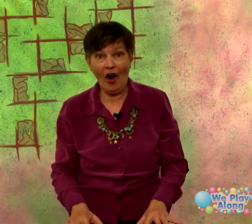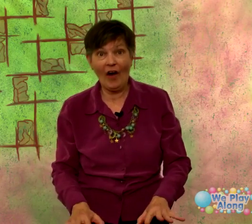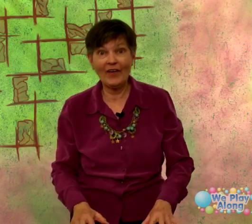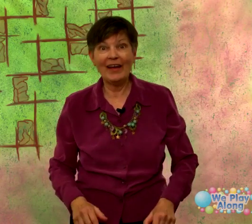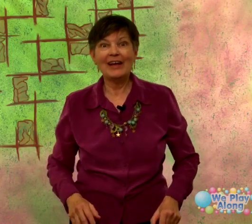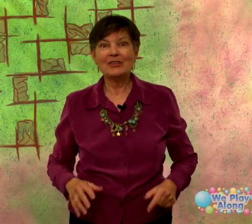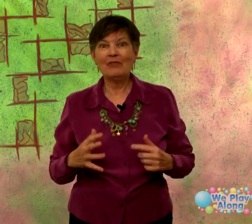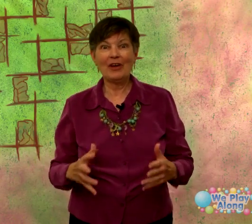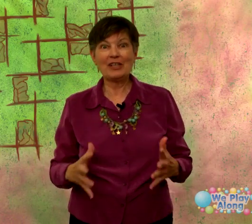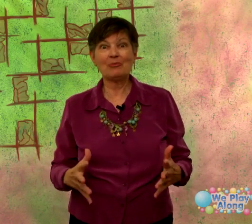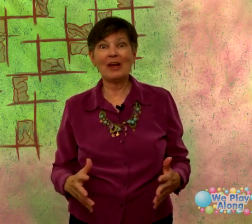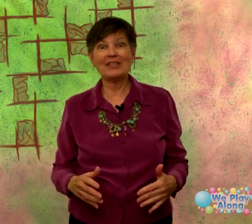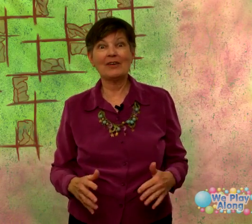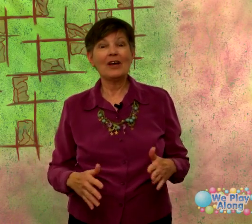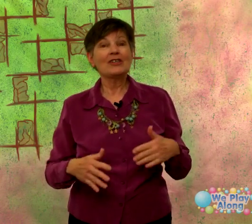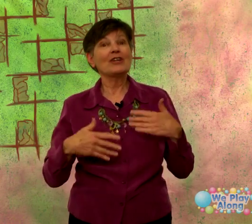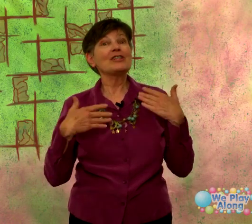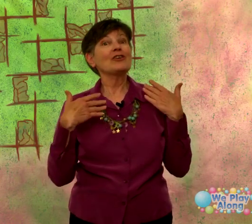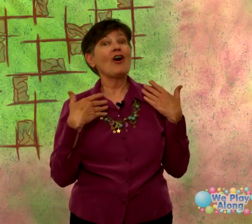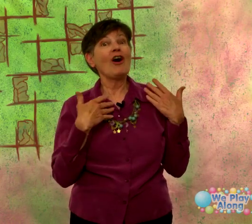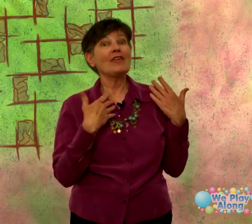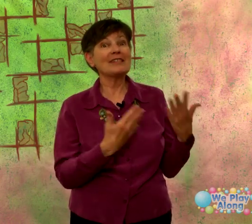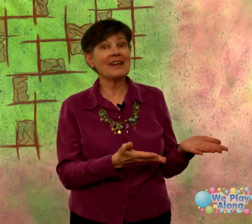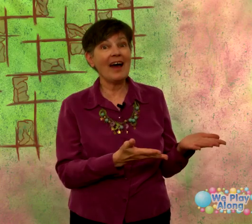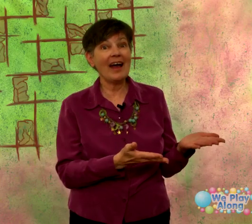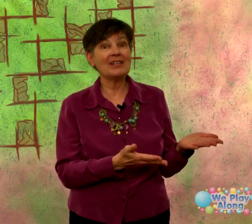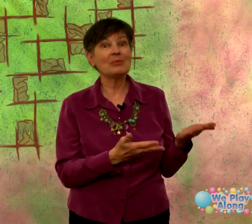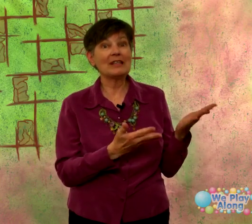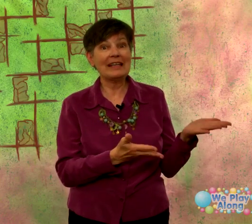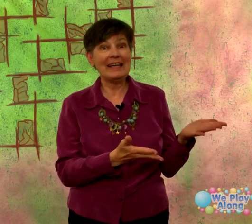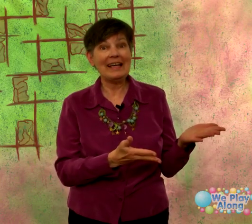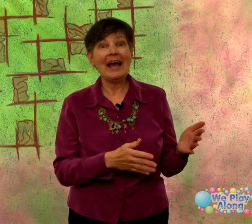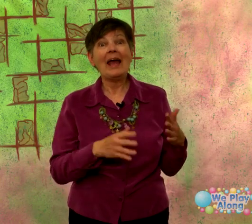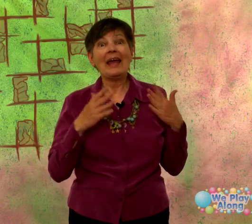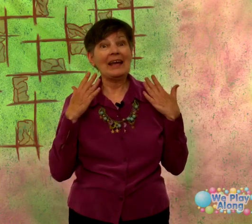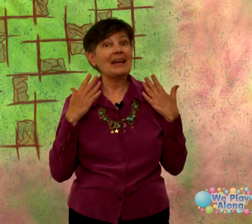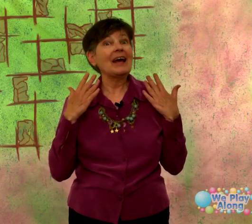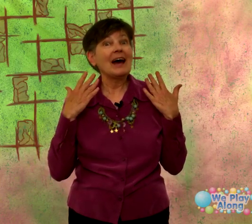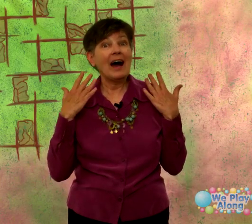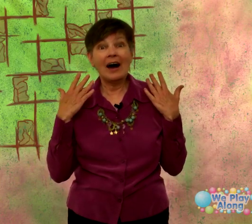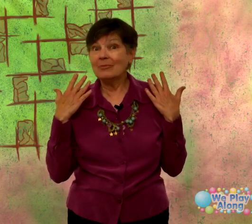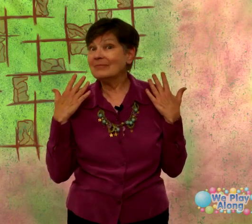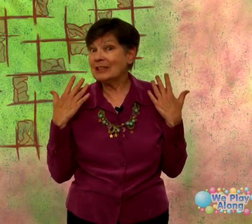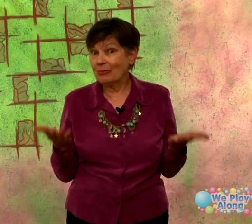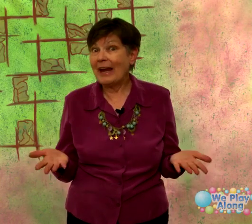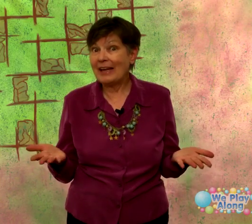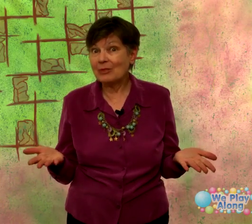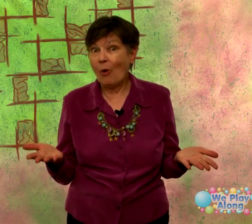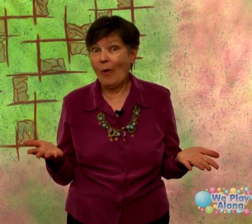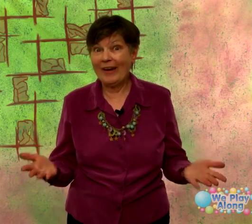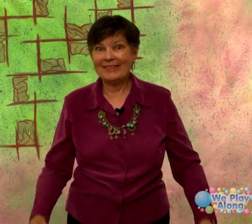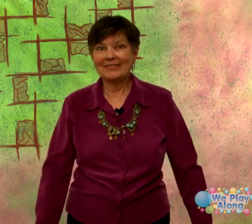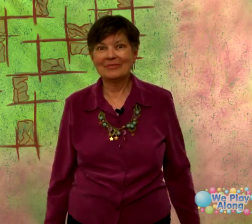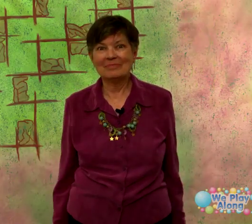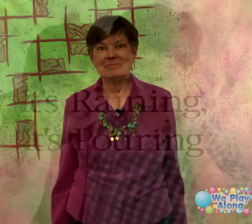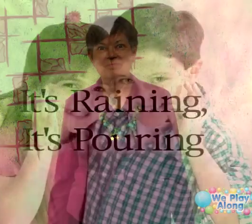hard. It's very expressive. So let's learn all the signs with Lee in It's Raining, It's Pouring.